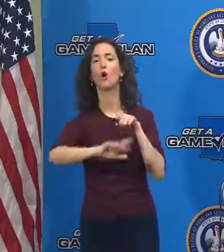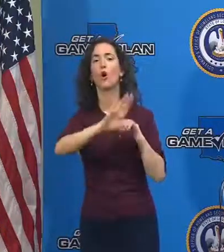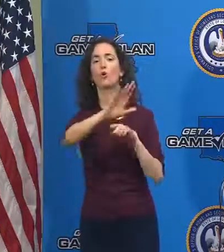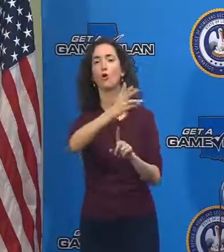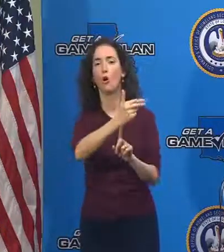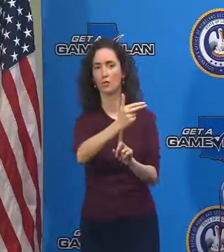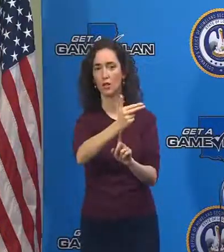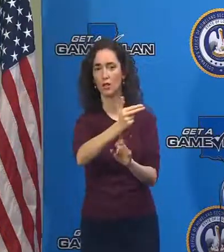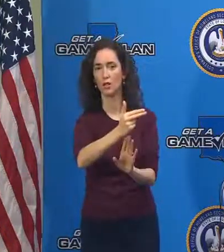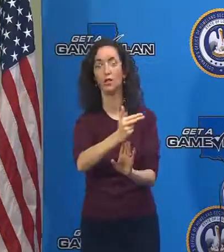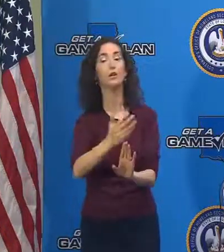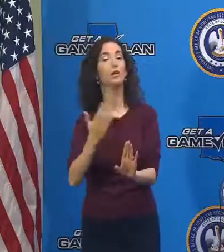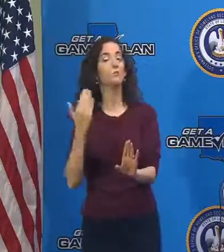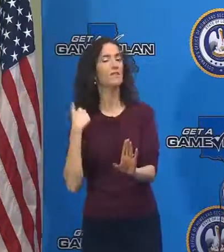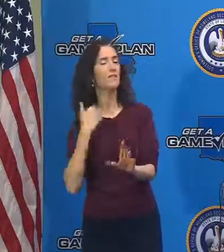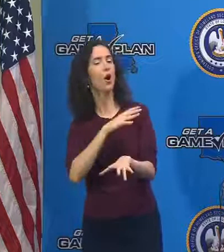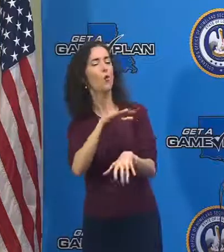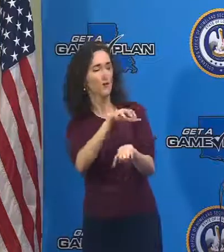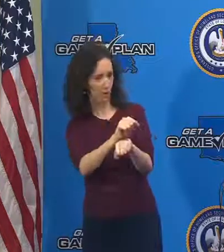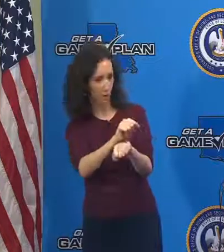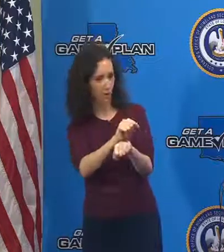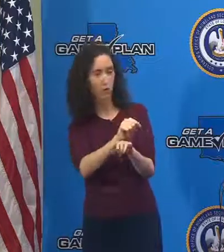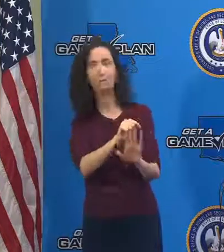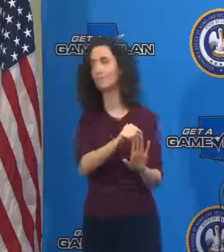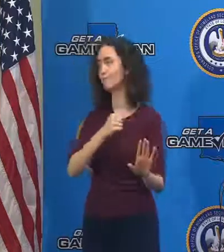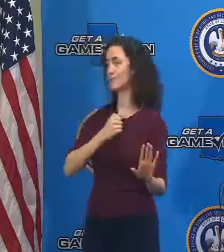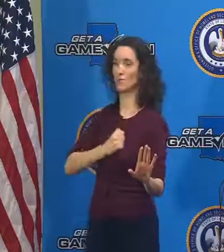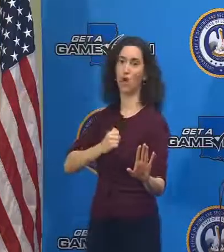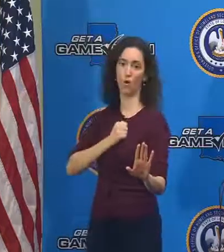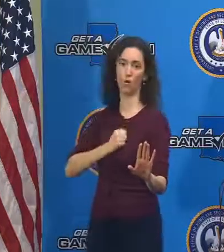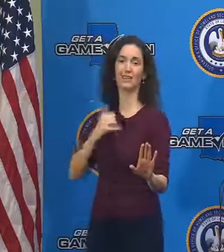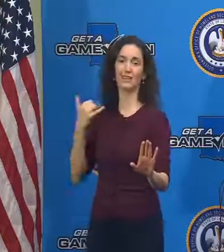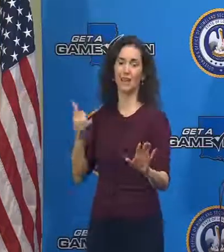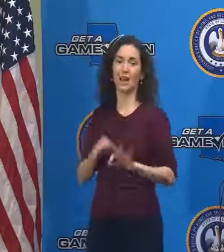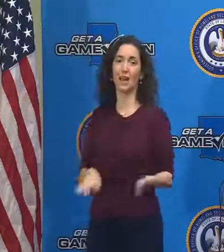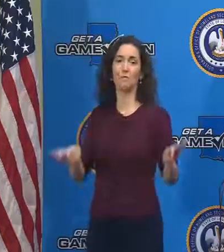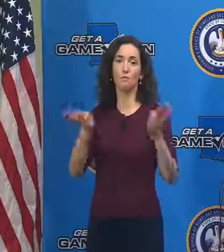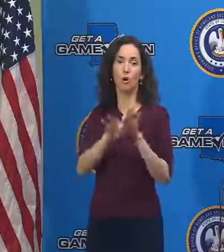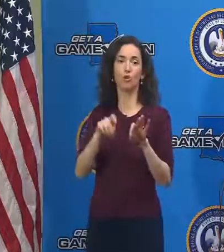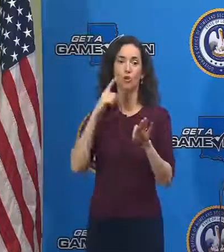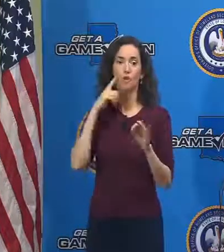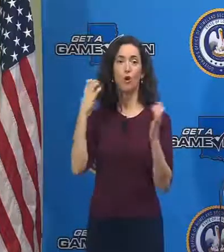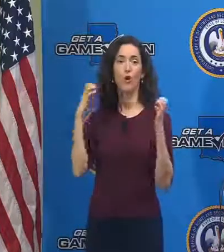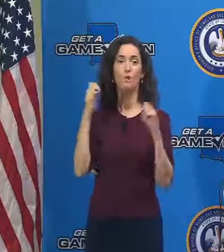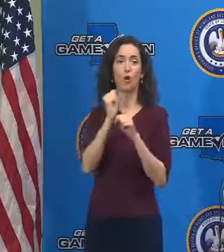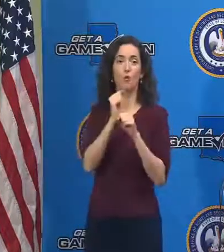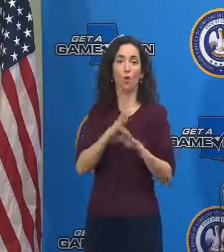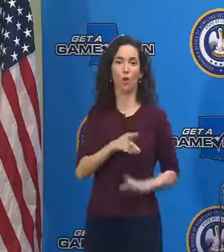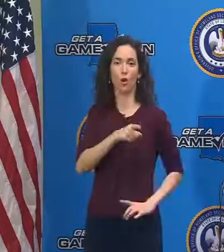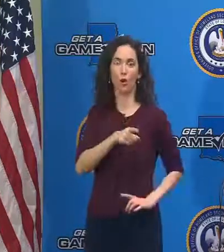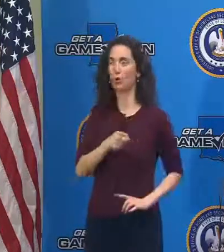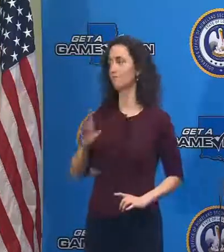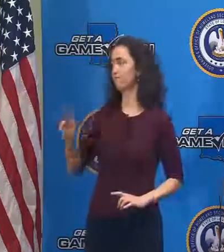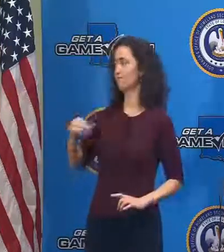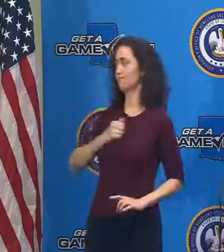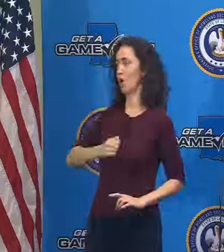your room is not being used to house critical emergency workforce personnel.